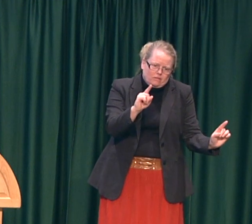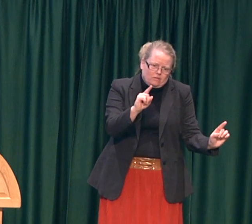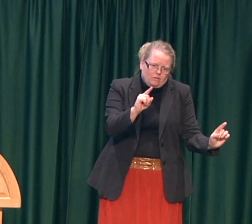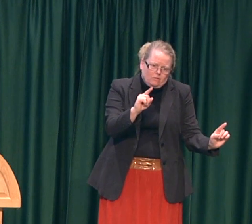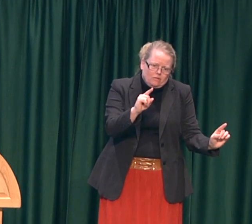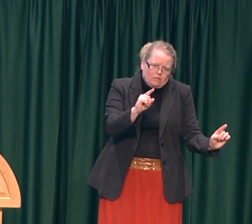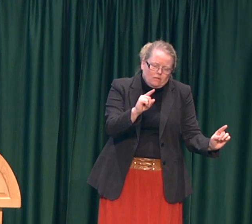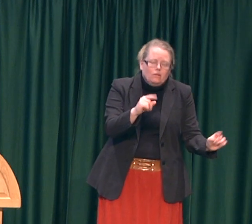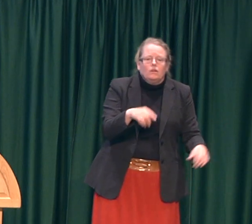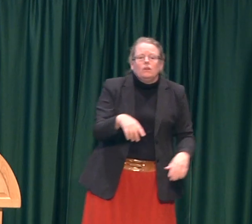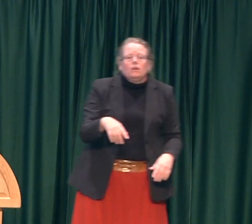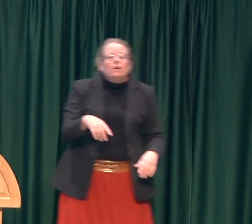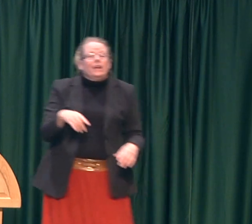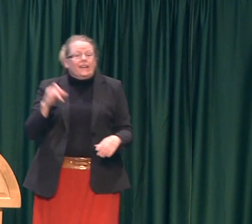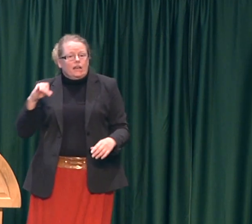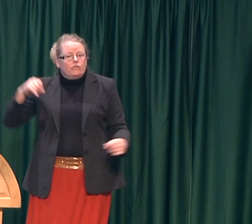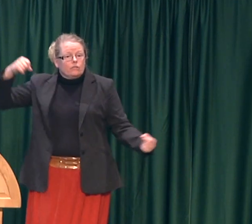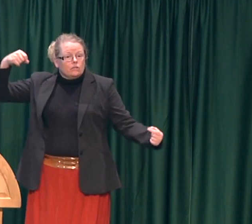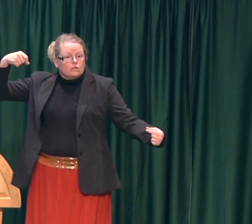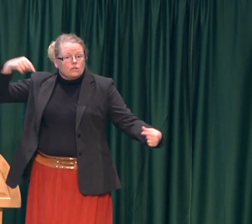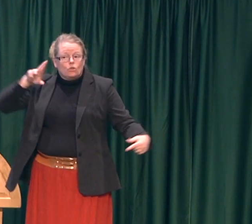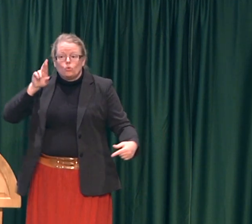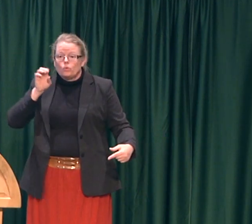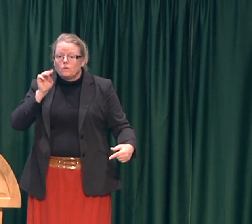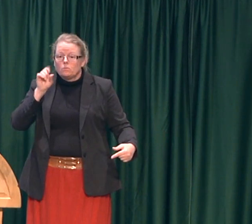captionist is in the classroom, that may be effective, but if it's remote,